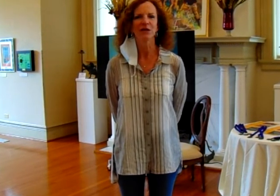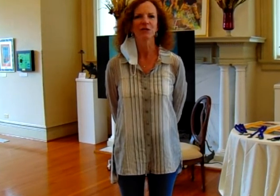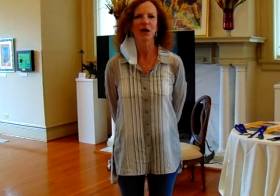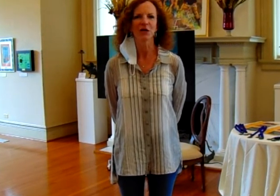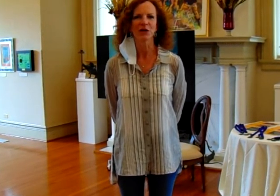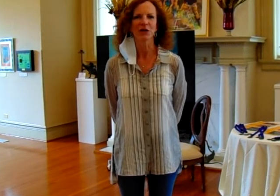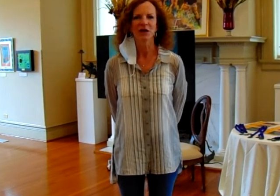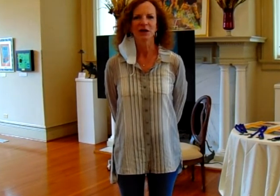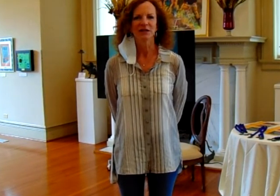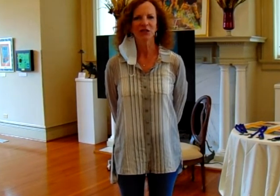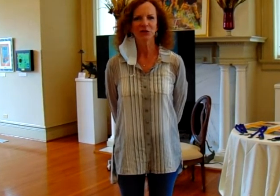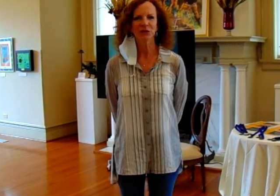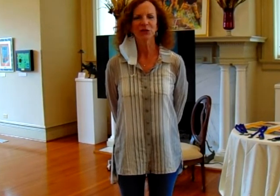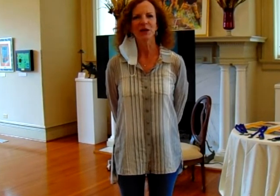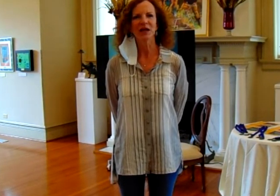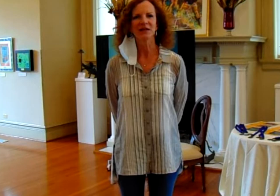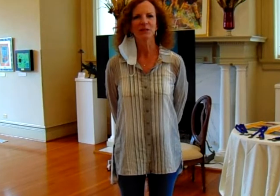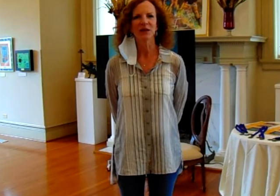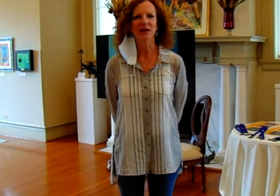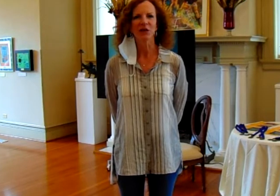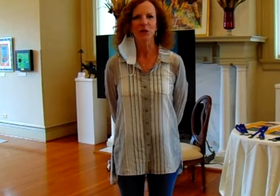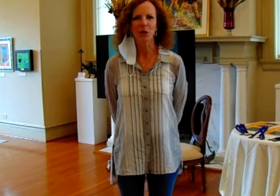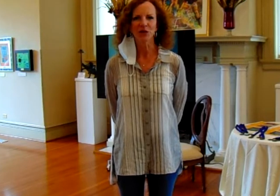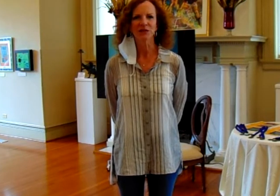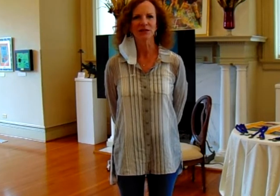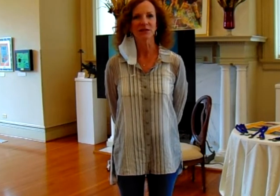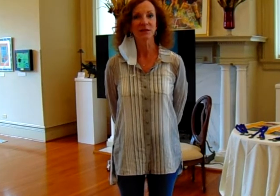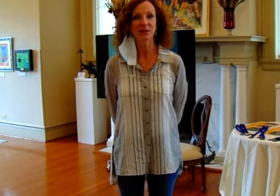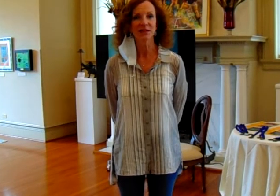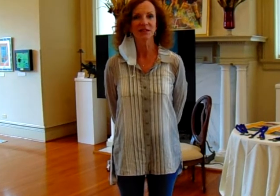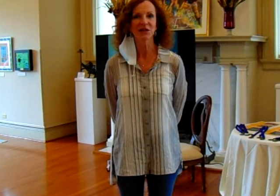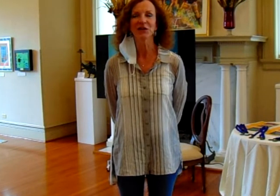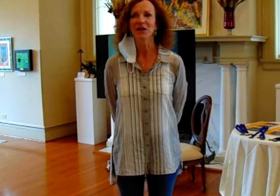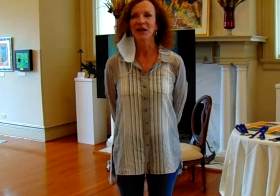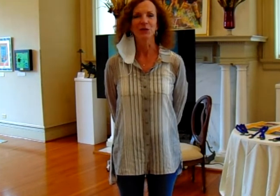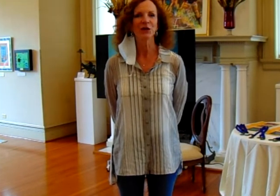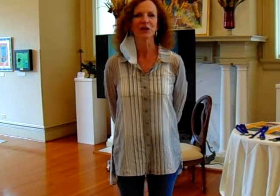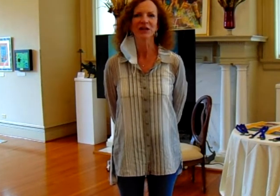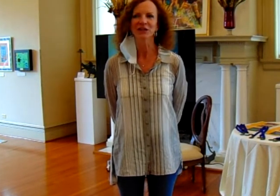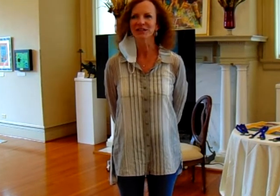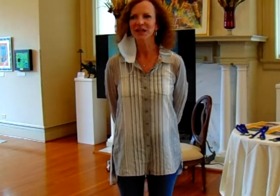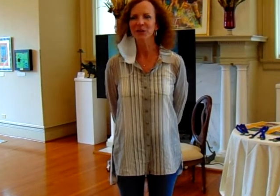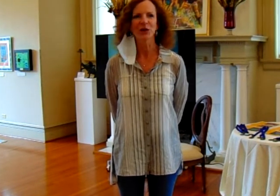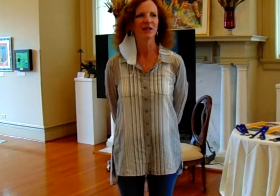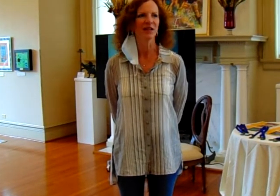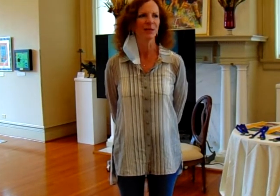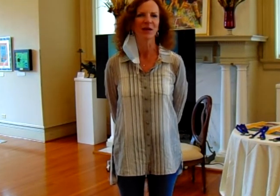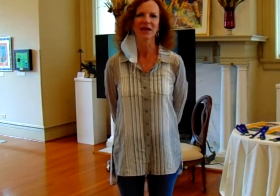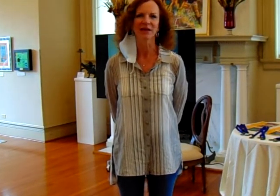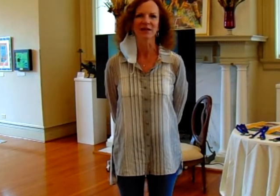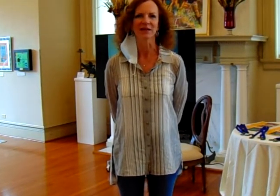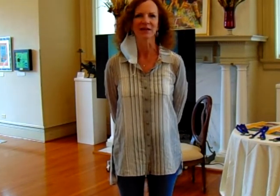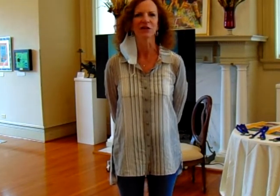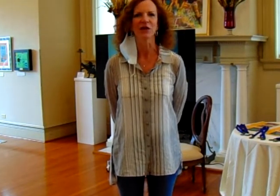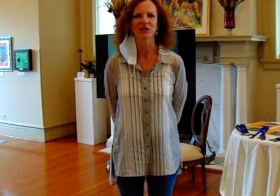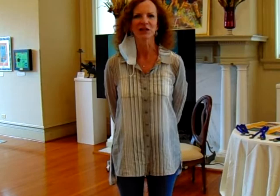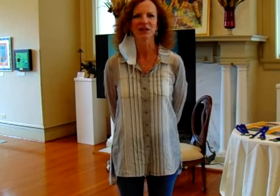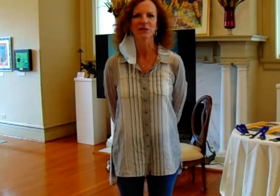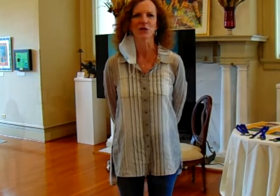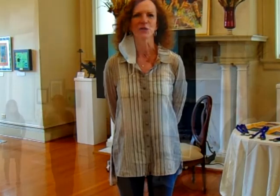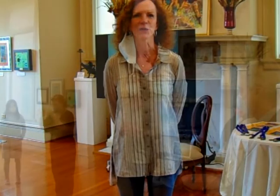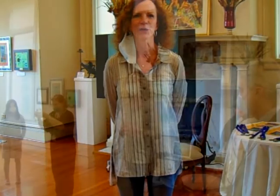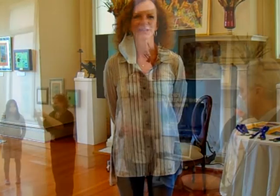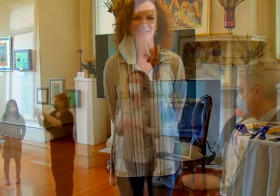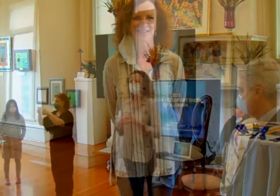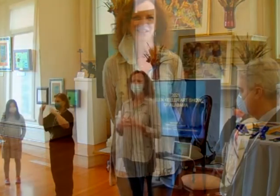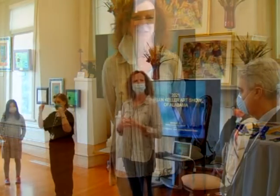10 of our children from AIDB are part of this exhibit this year, and we are here to celebrate them and congratulate